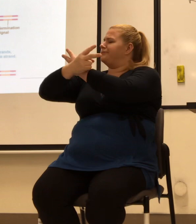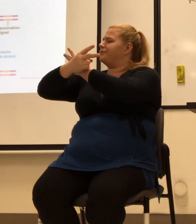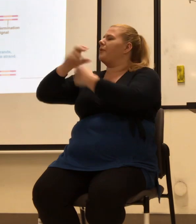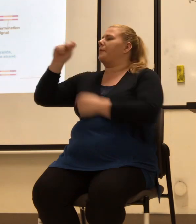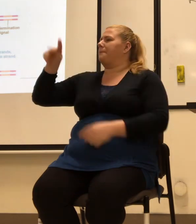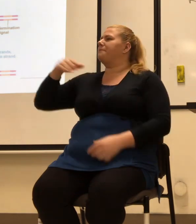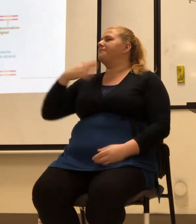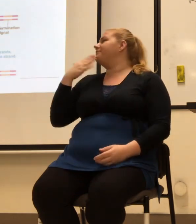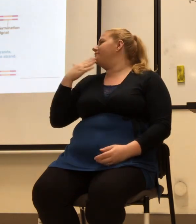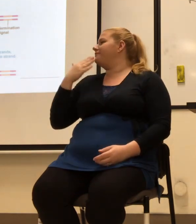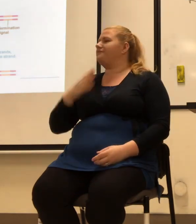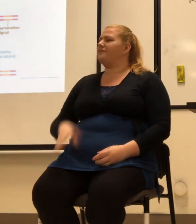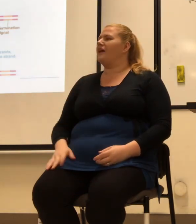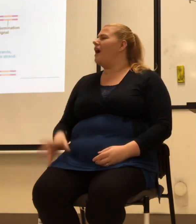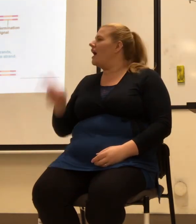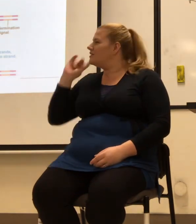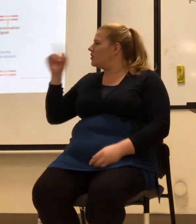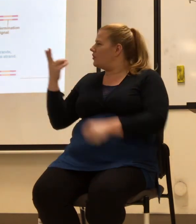binds promoter region.